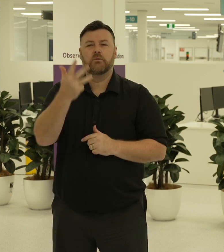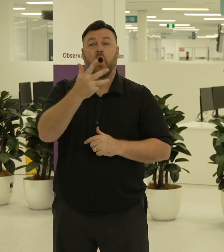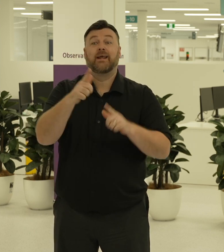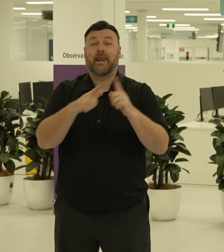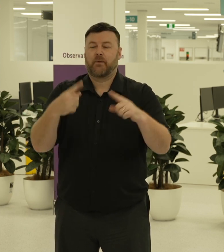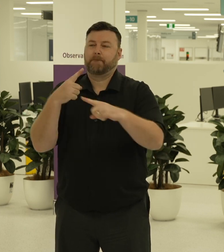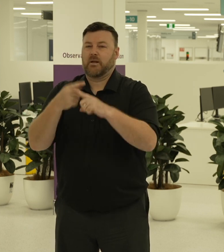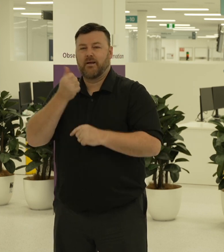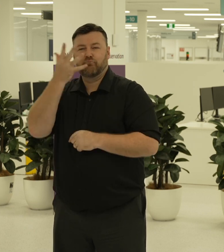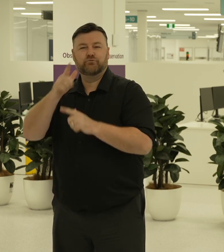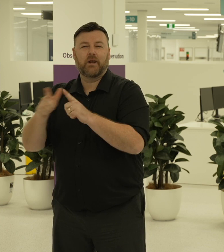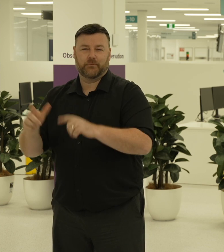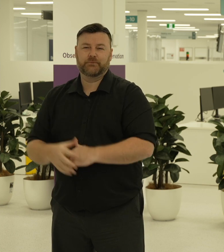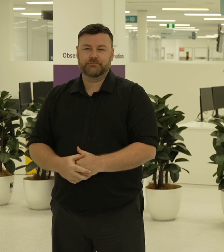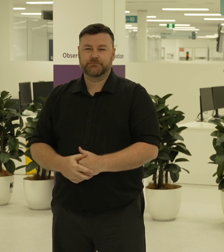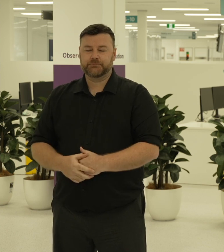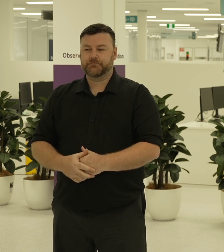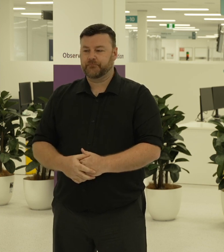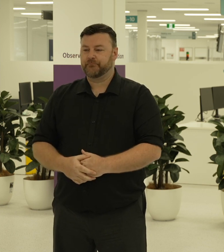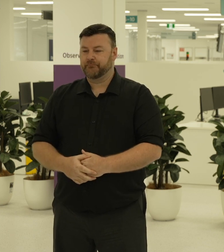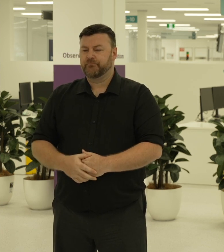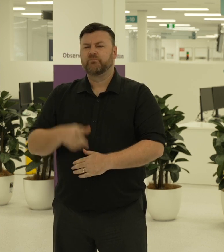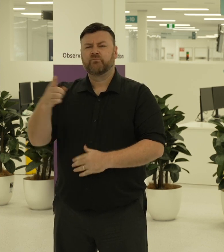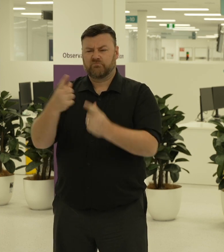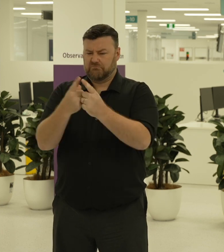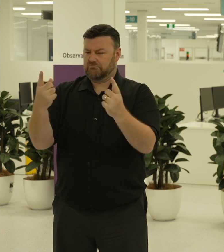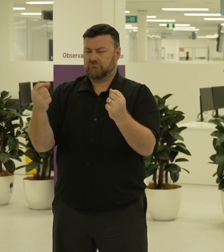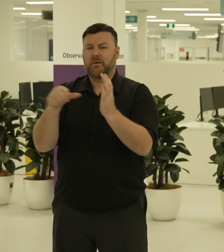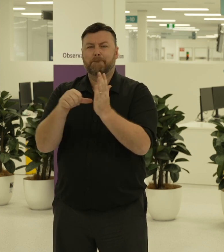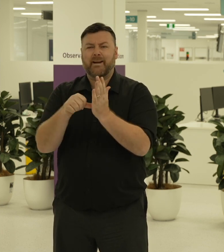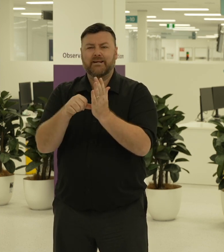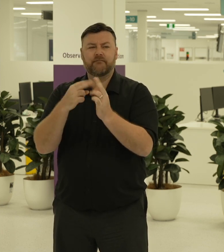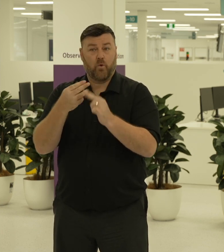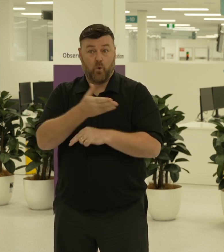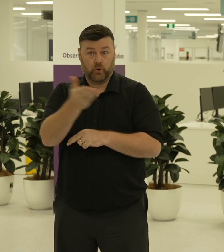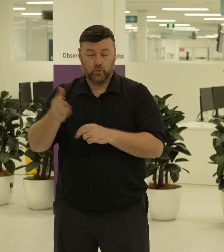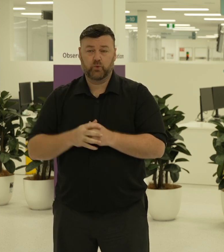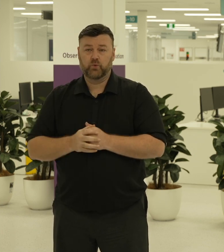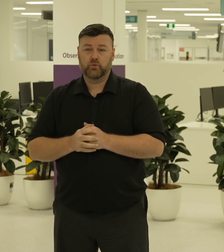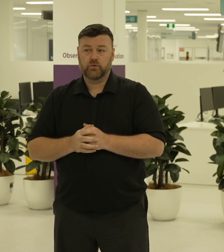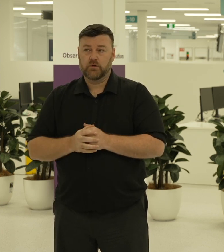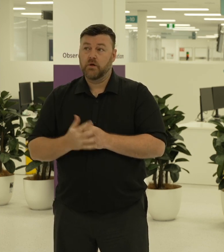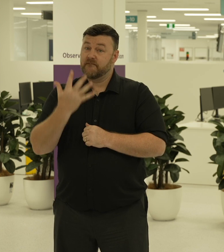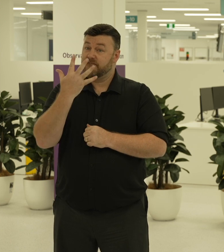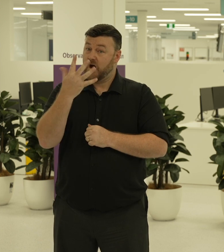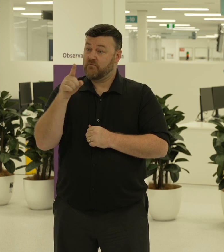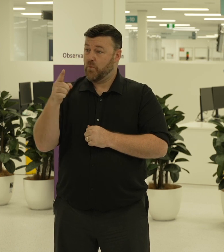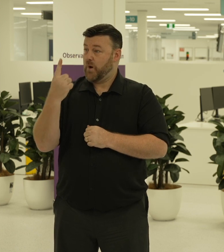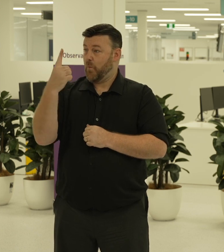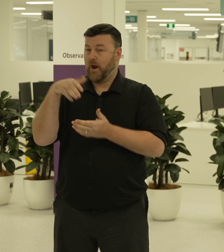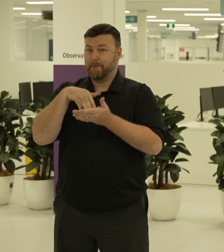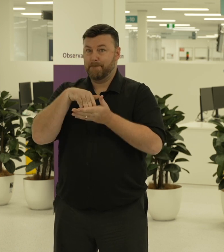In relation to the parent and stay vouchers, about 5.1 million people in New South